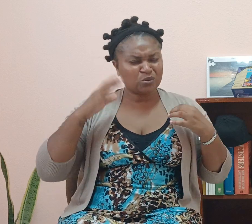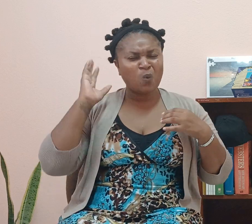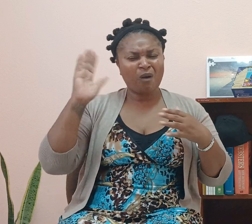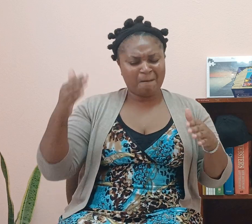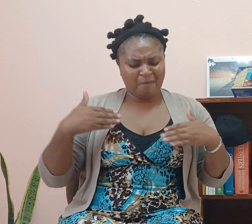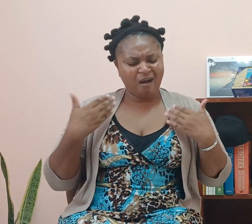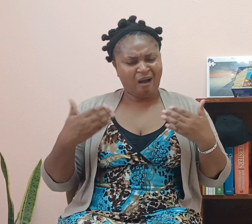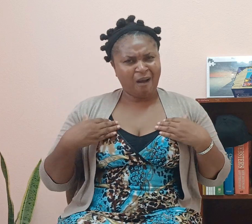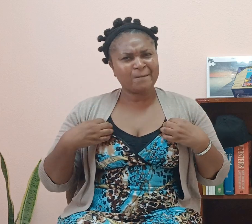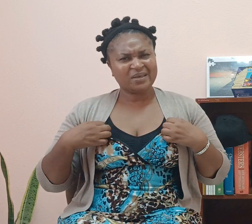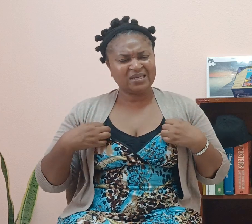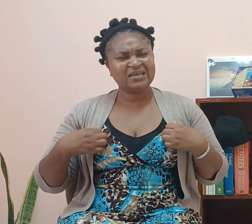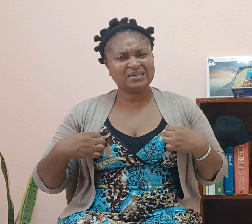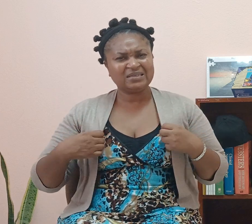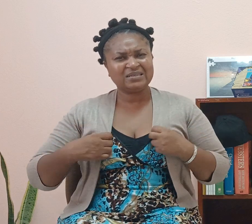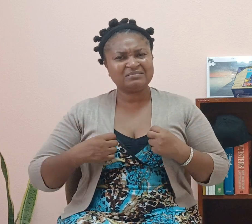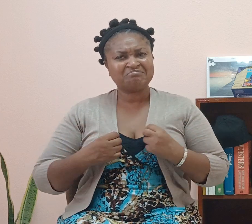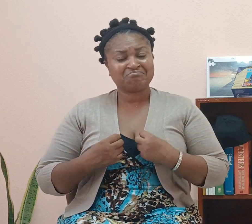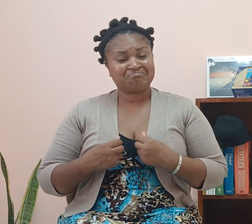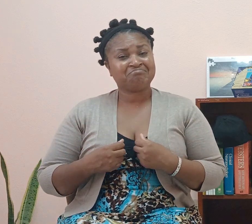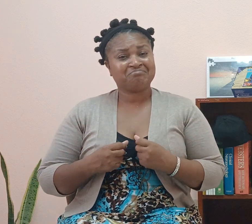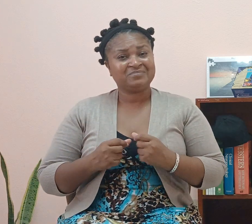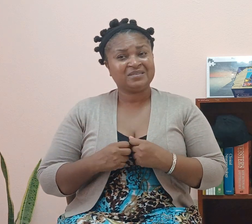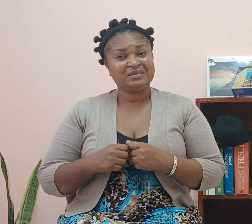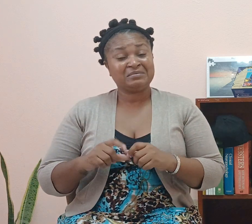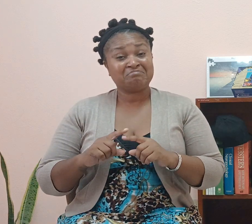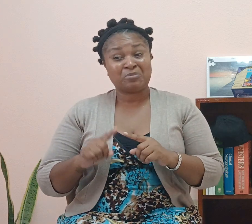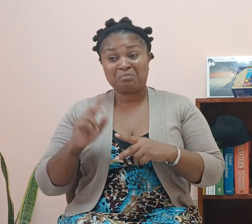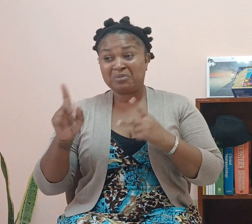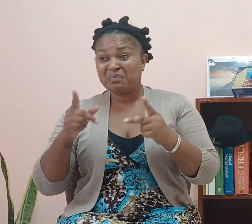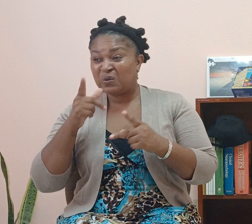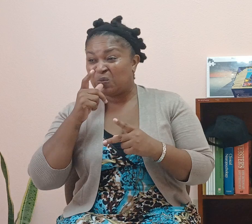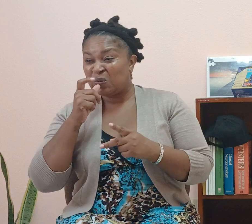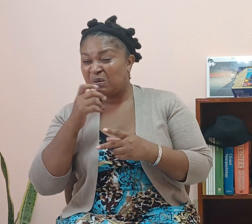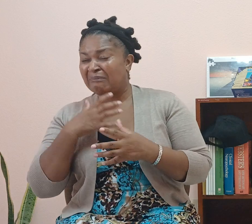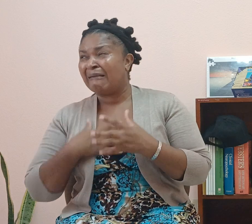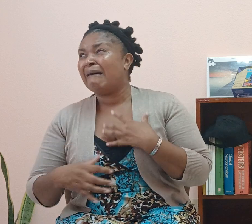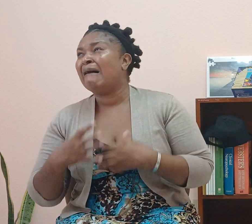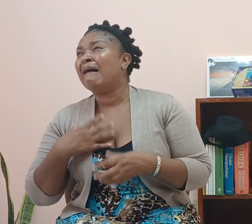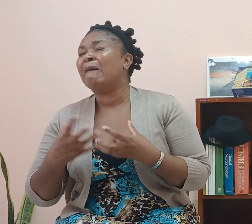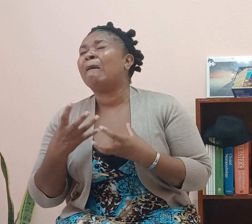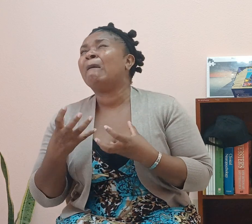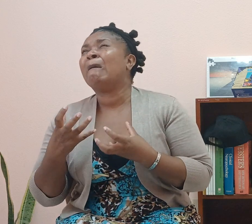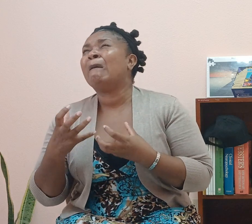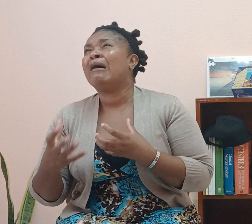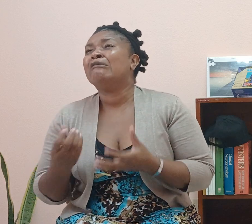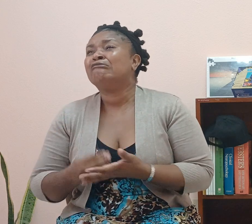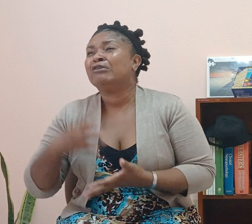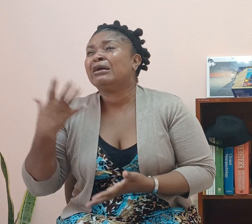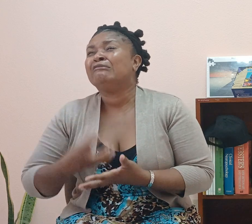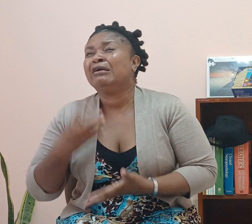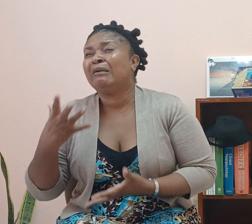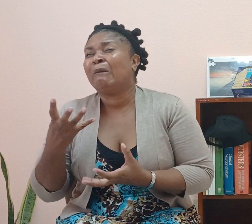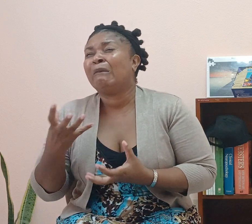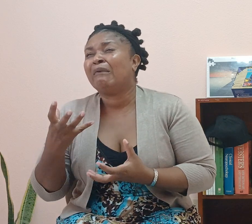9. But people who are trying to get rich fall into temptation.